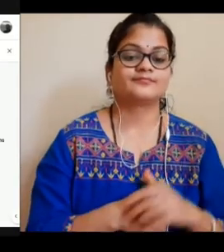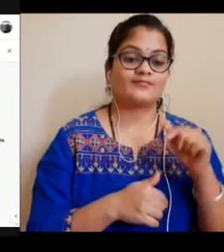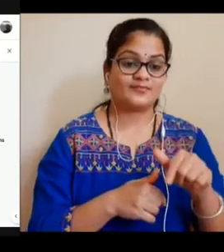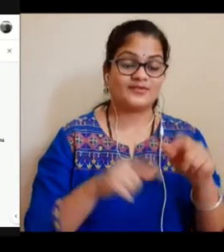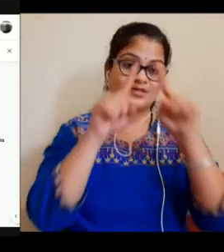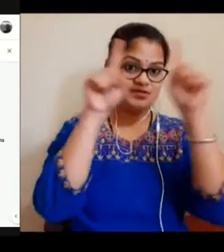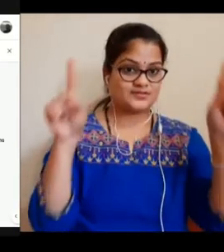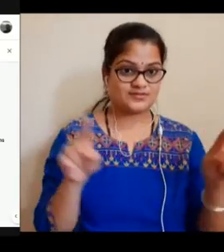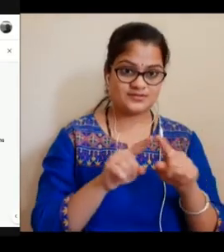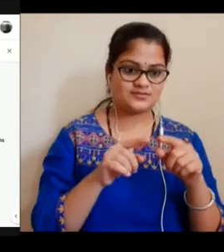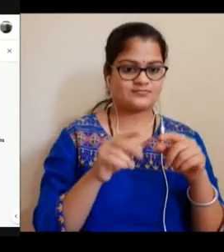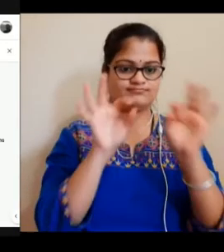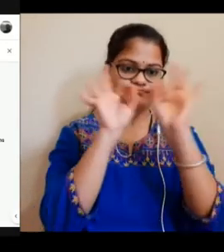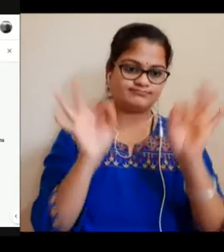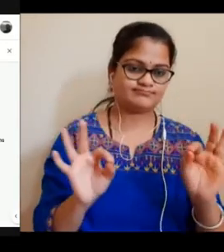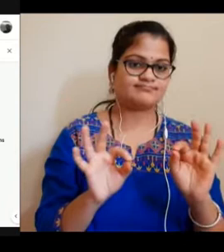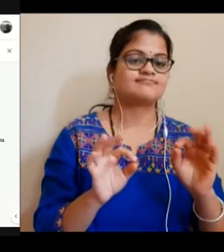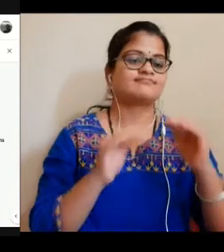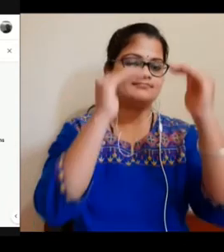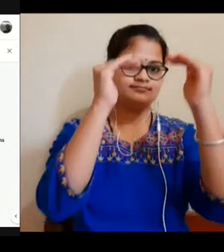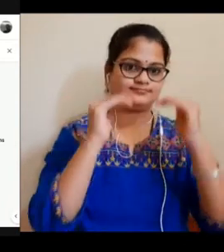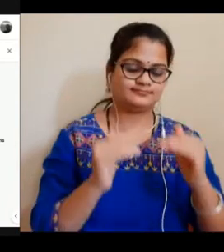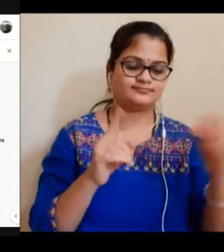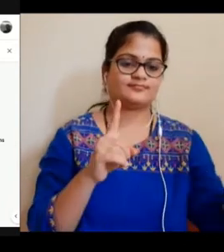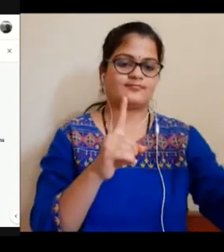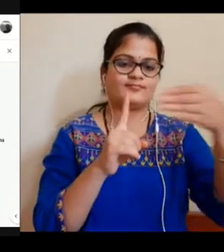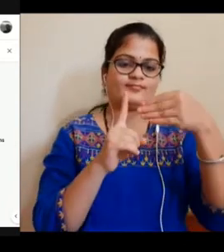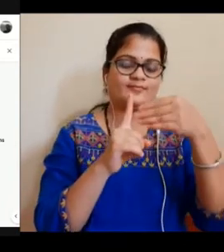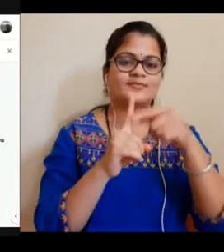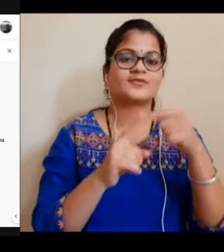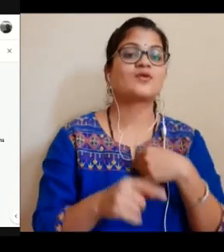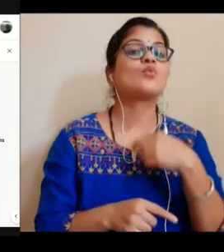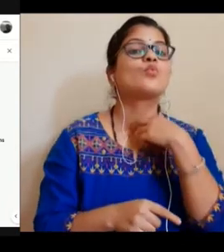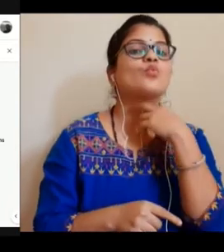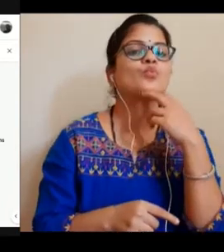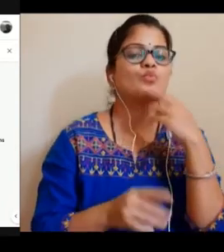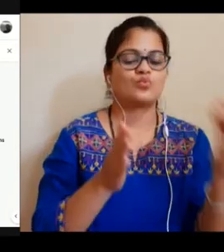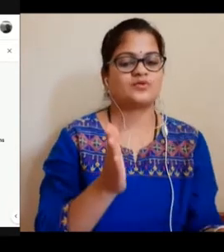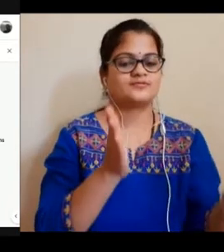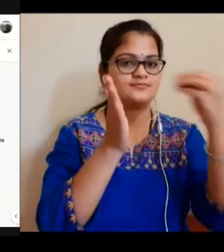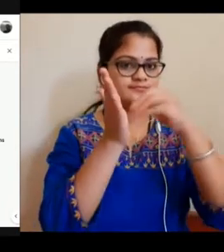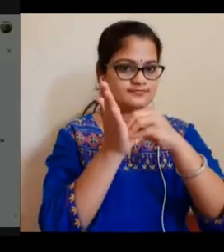So this slide is done. Now I'm going to go to the next slide. Here I'm going to insert an audio